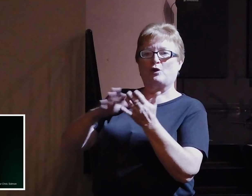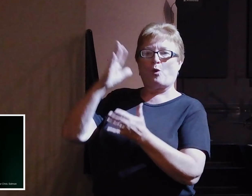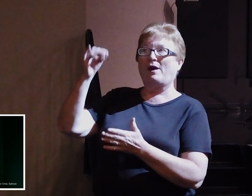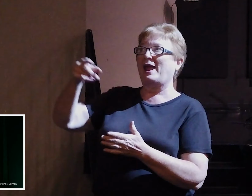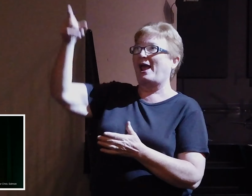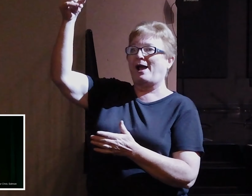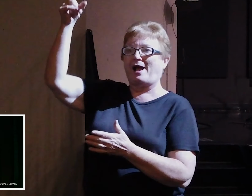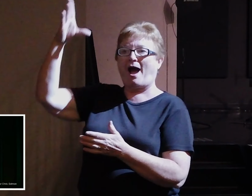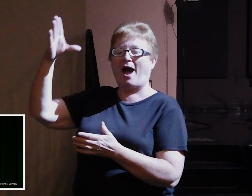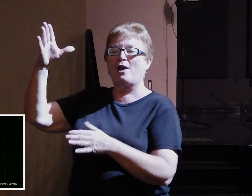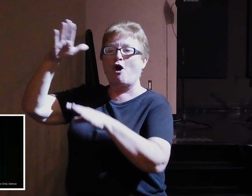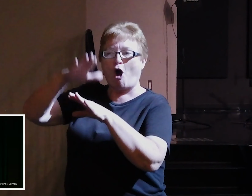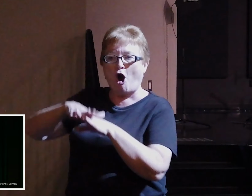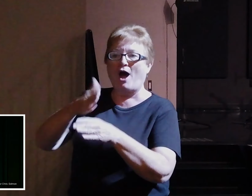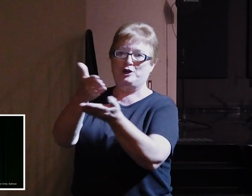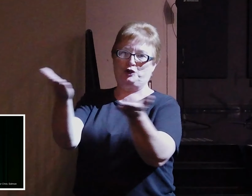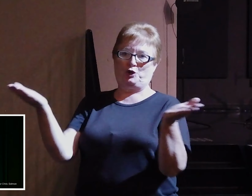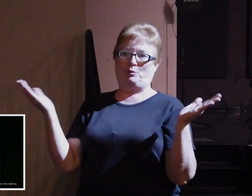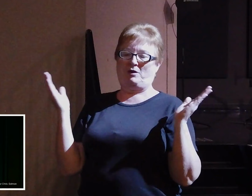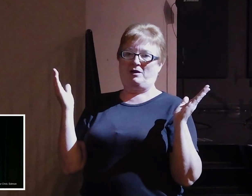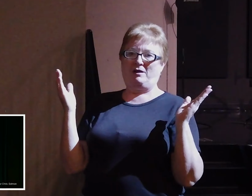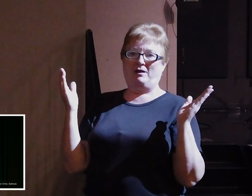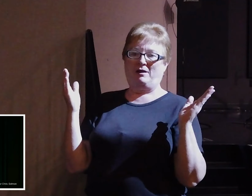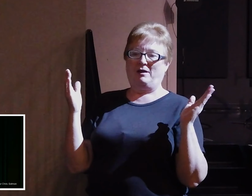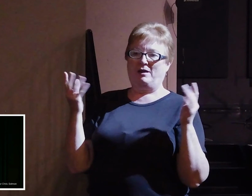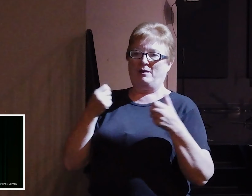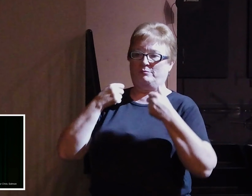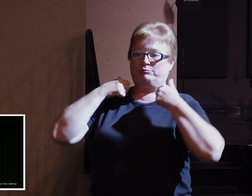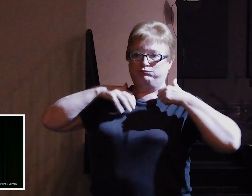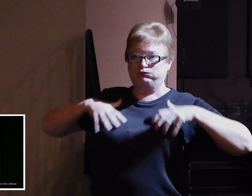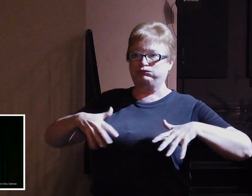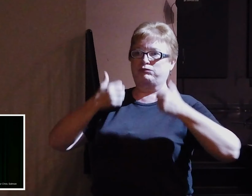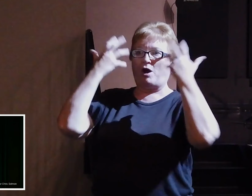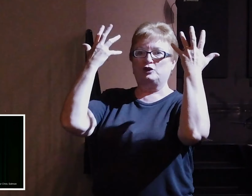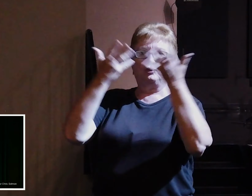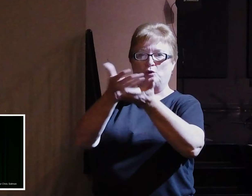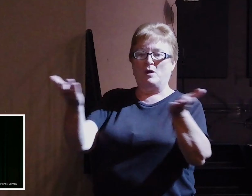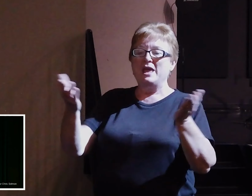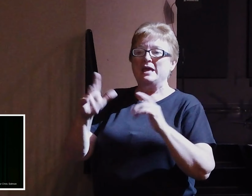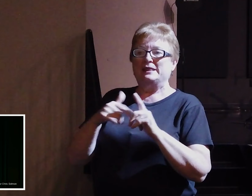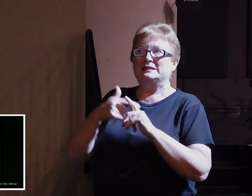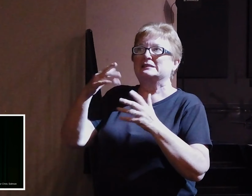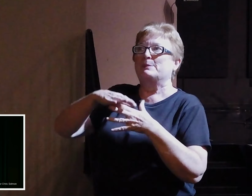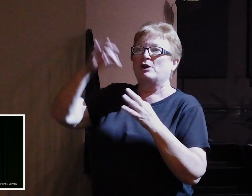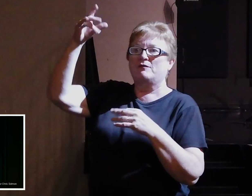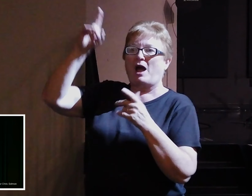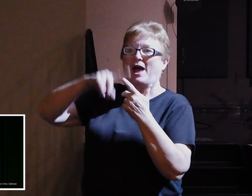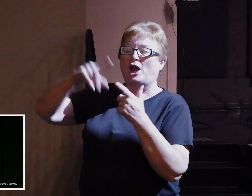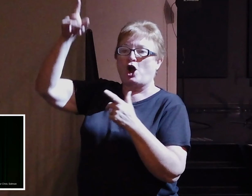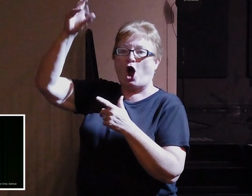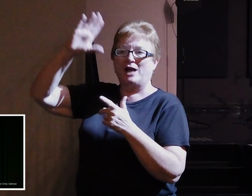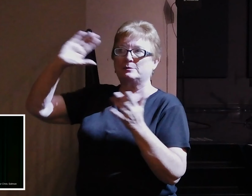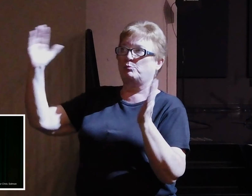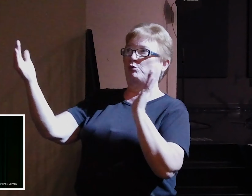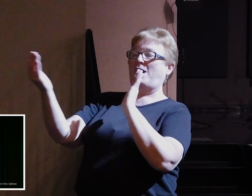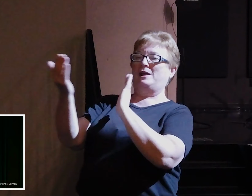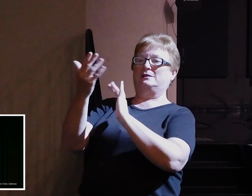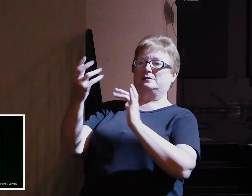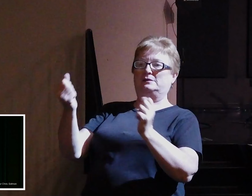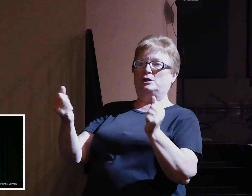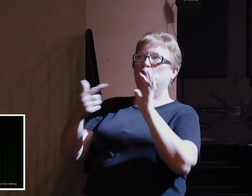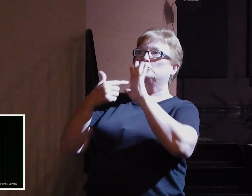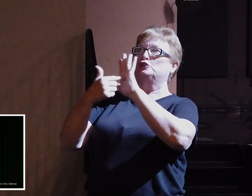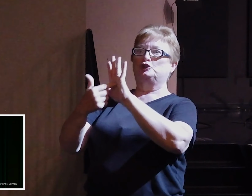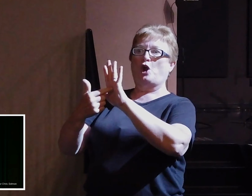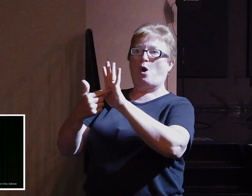rests upon you. There's a sense in which the spirit of God, God's presence manifests itself in a